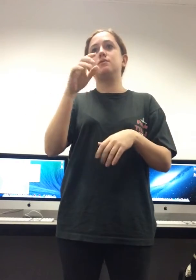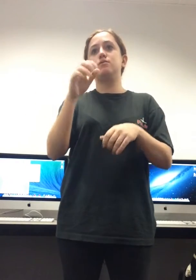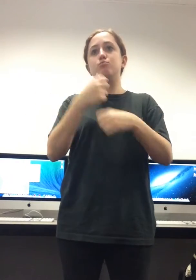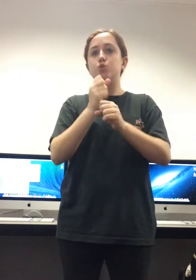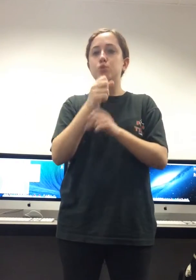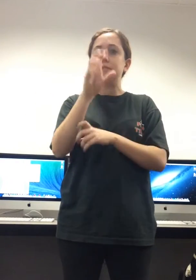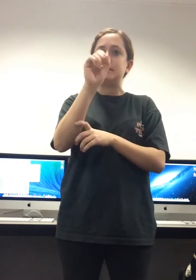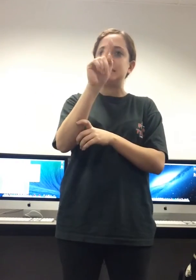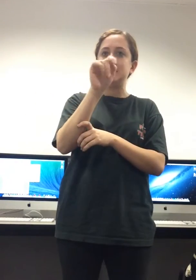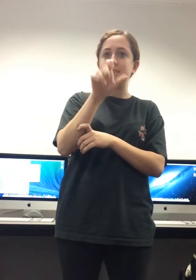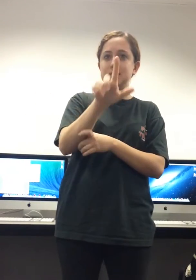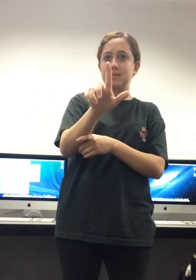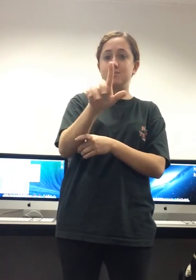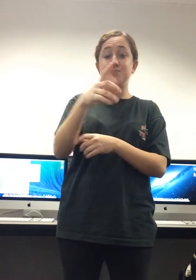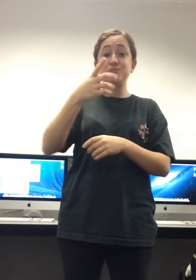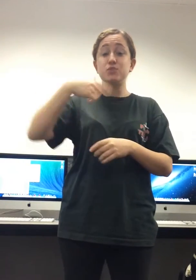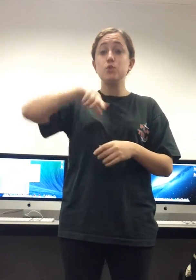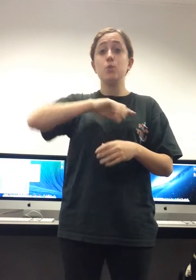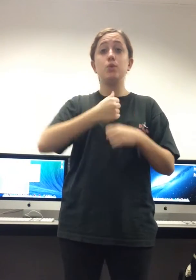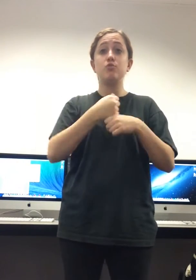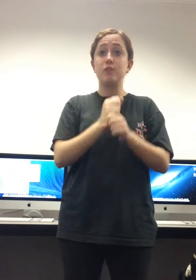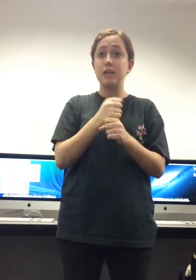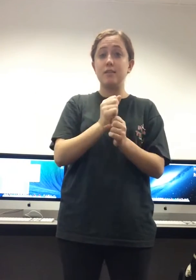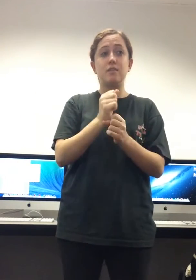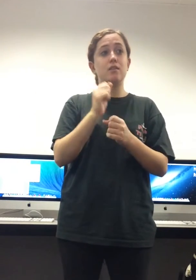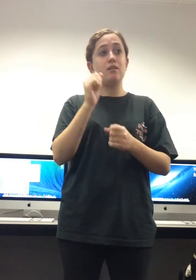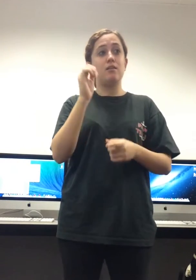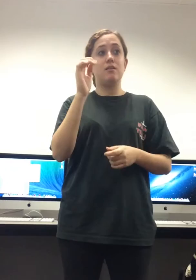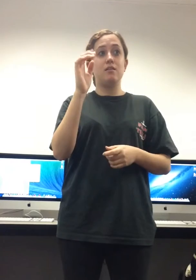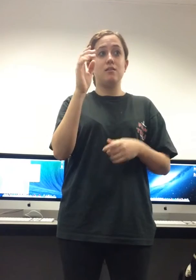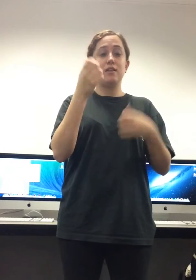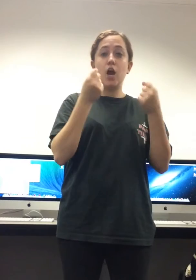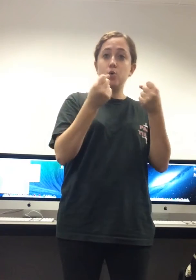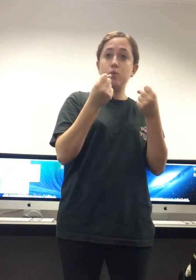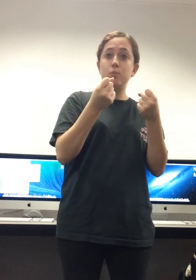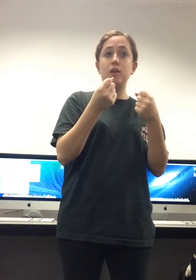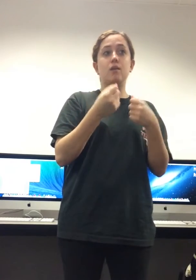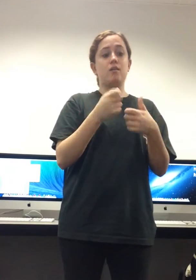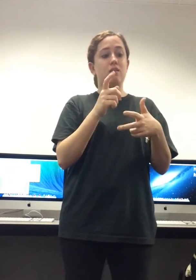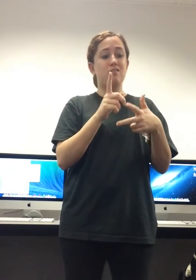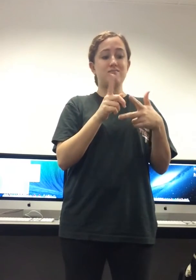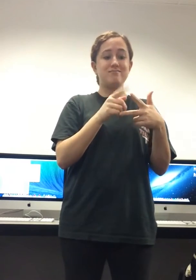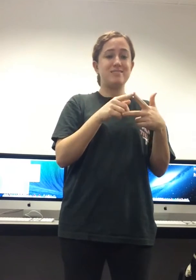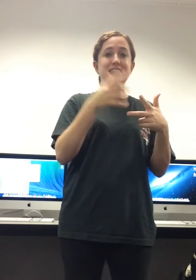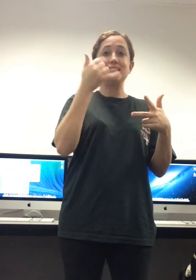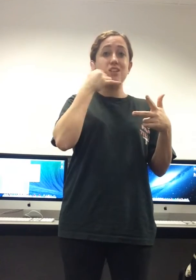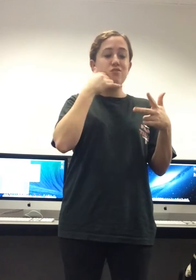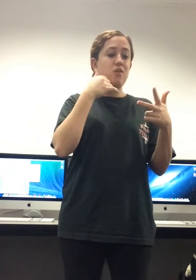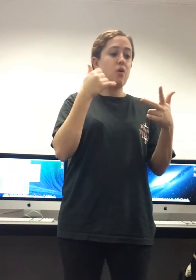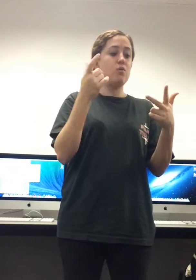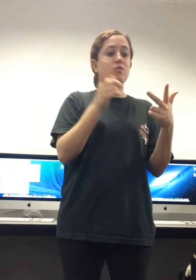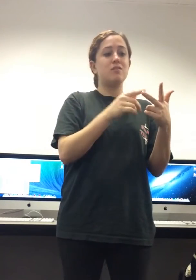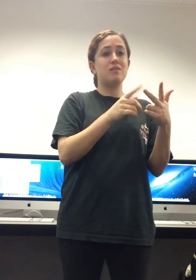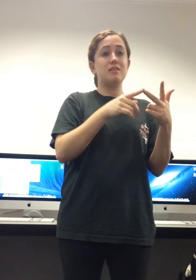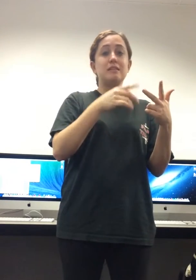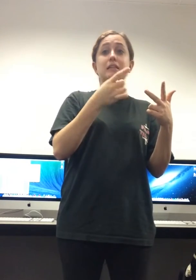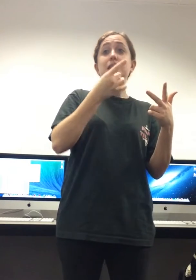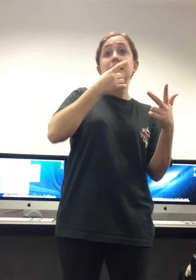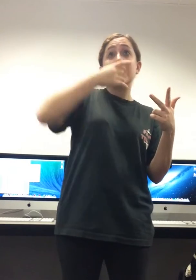We developed the automobile, telephone and telegraph, the electric light bulb,